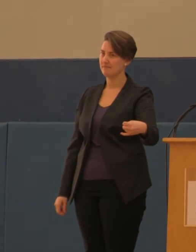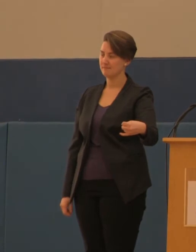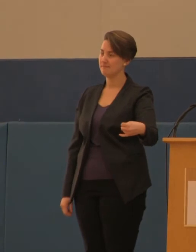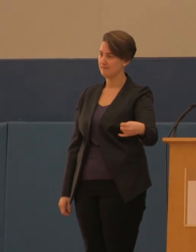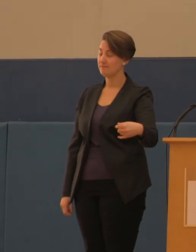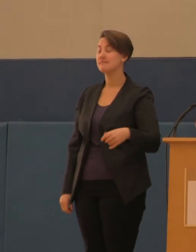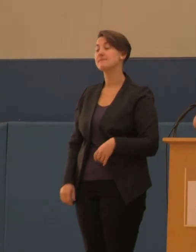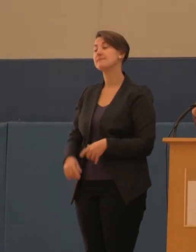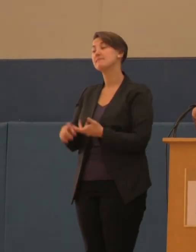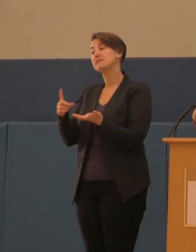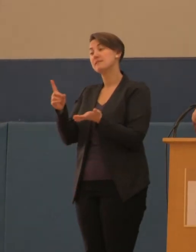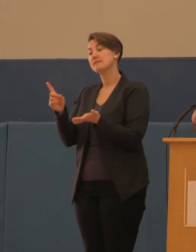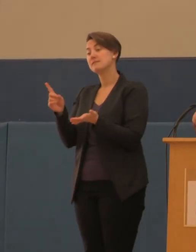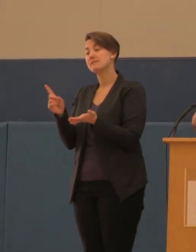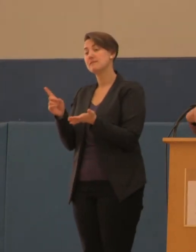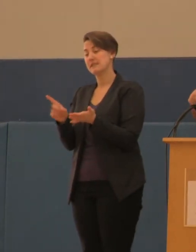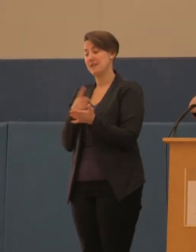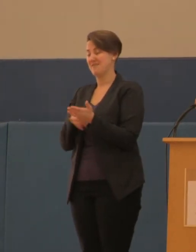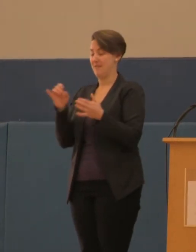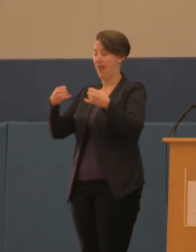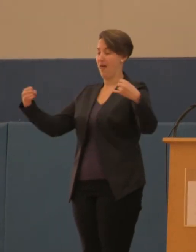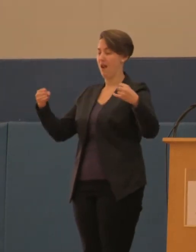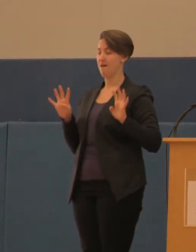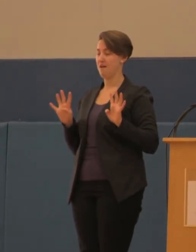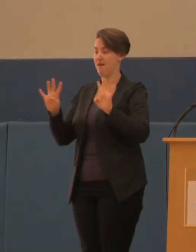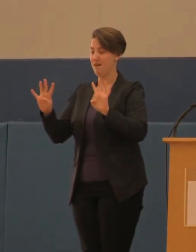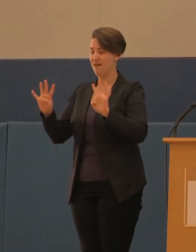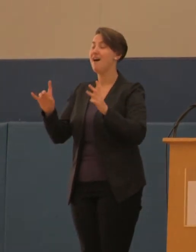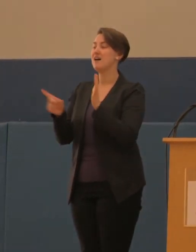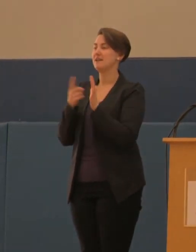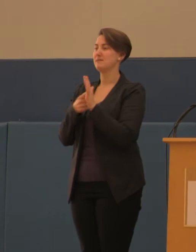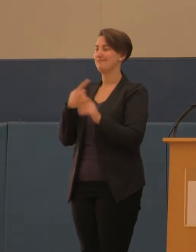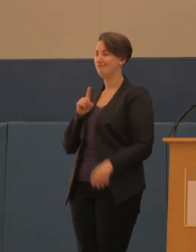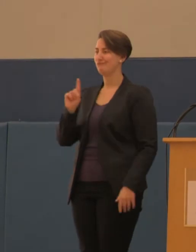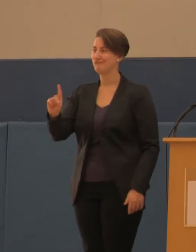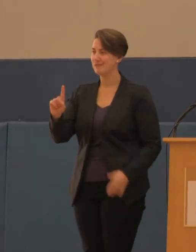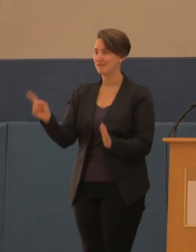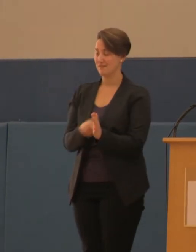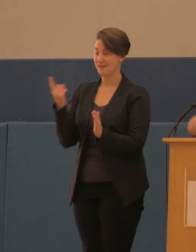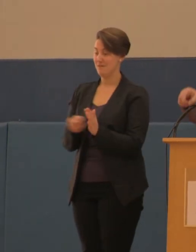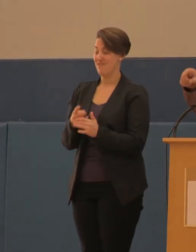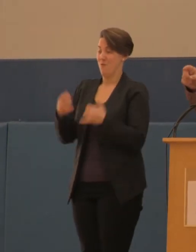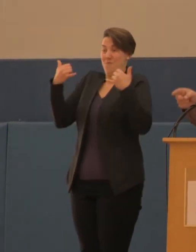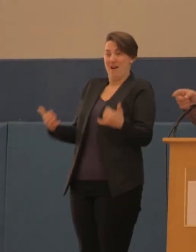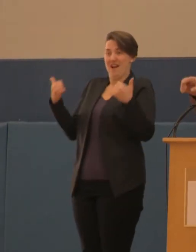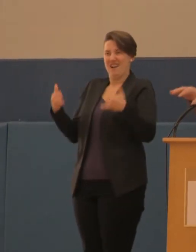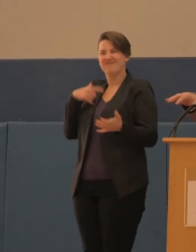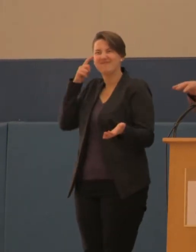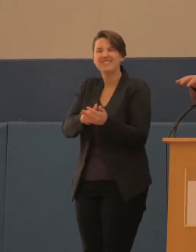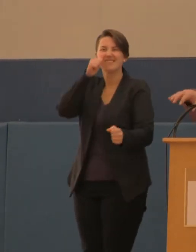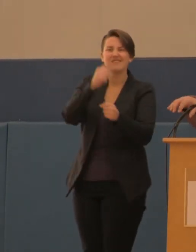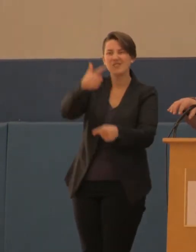There are times you have to be on that line. And there are times you are a line of one. And what I see right here are my